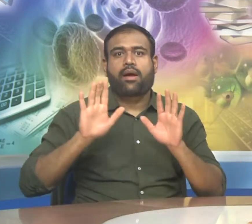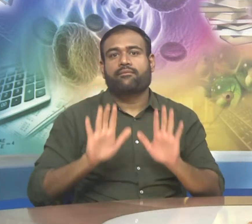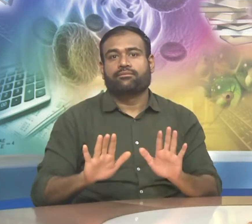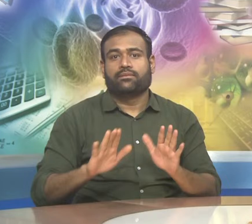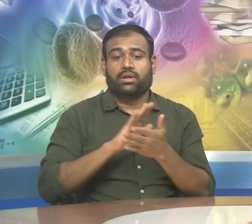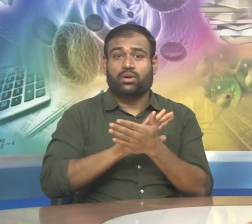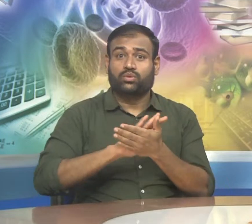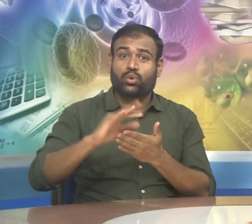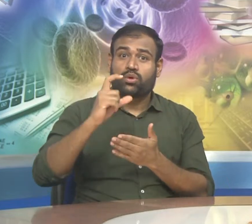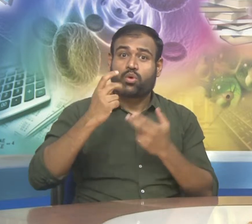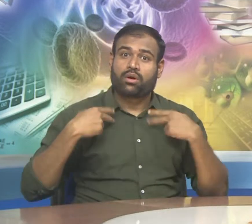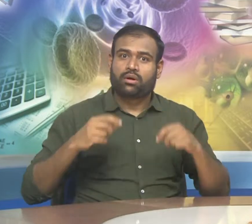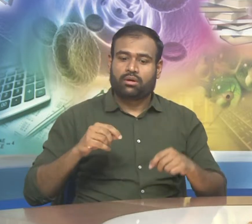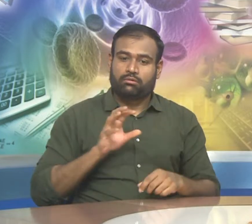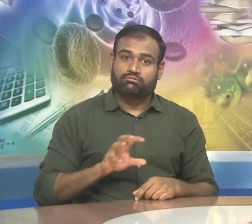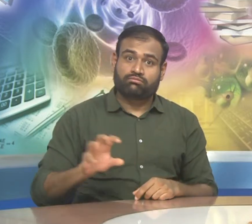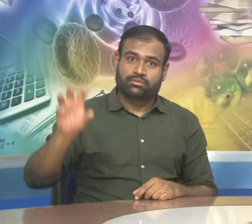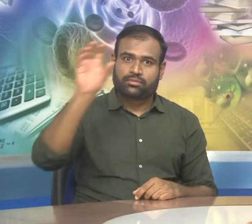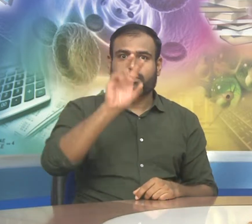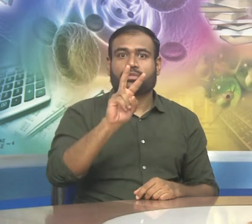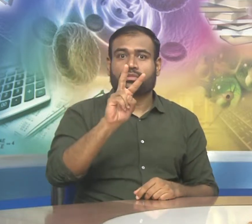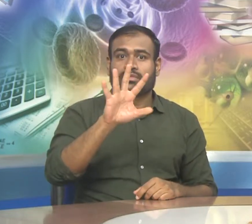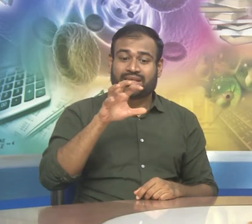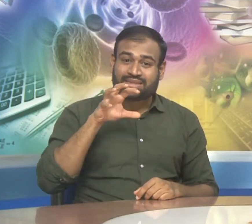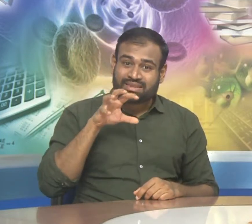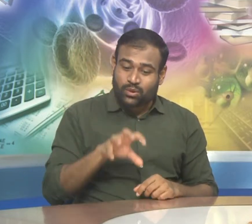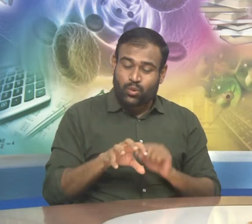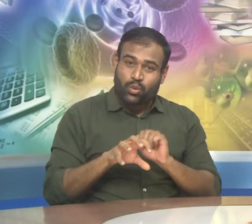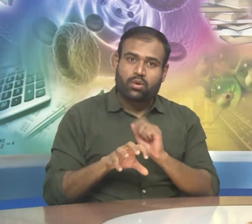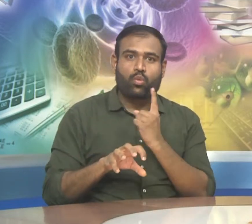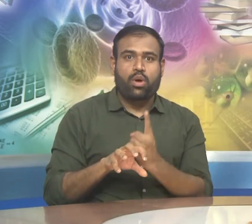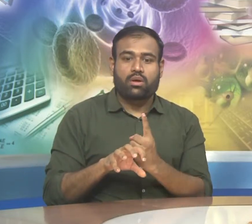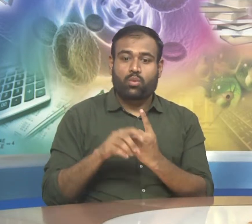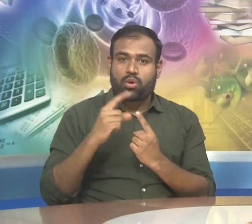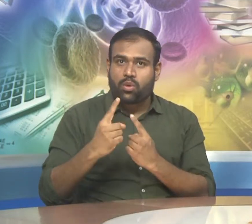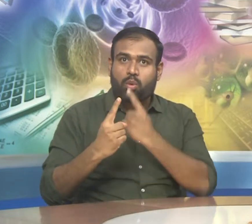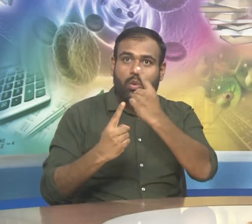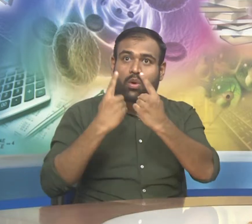In India, 25 high courts.